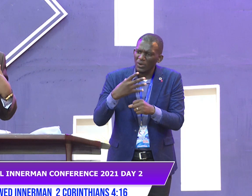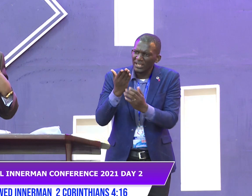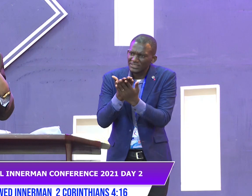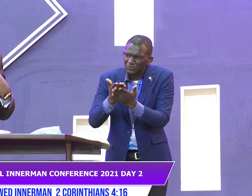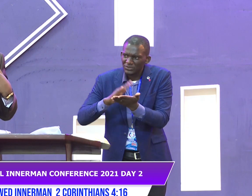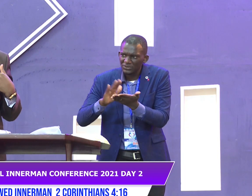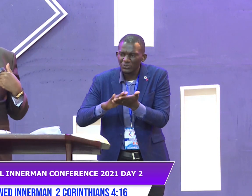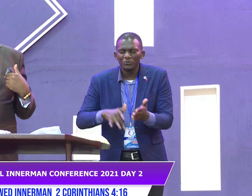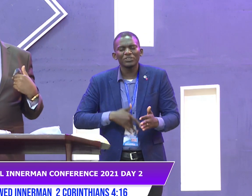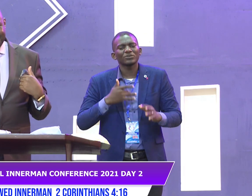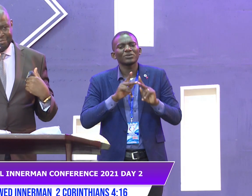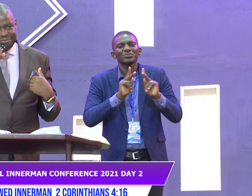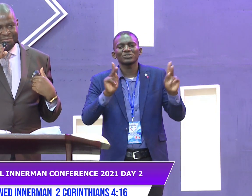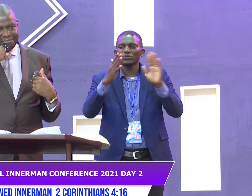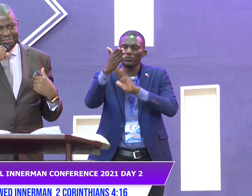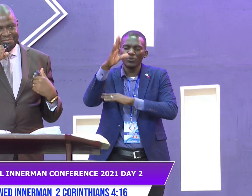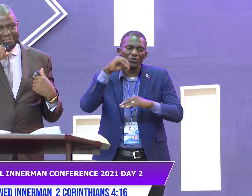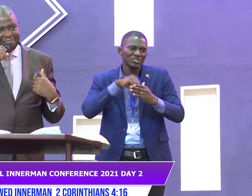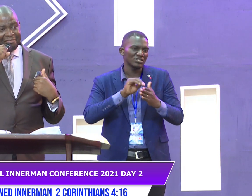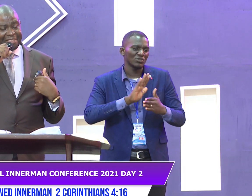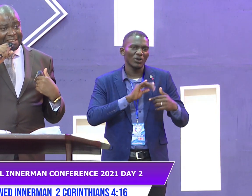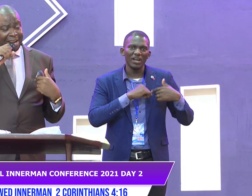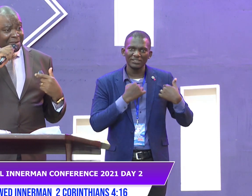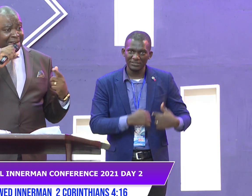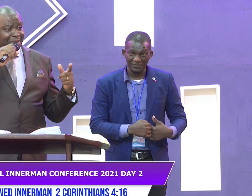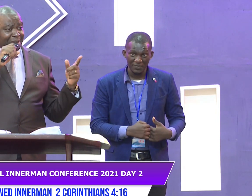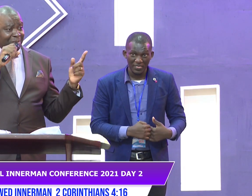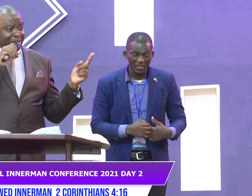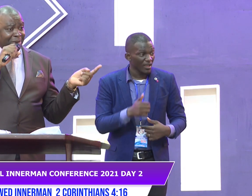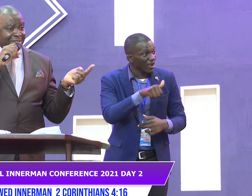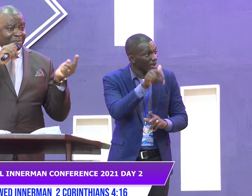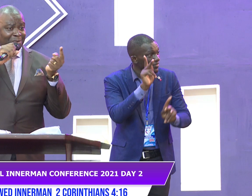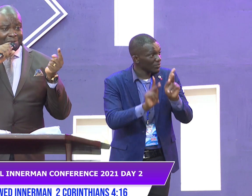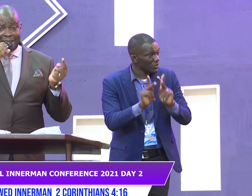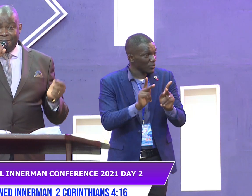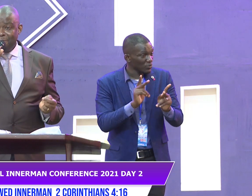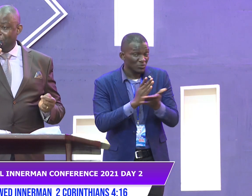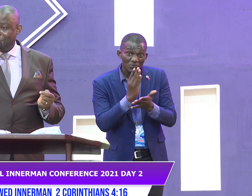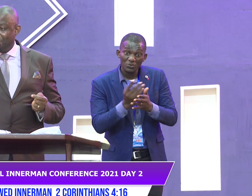moment you initiate it, the peace of the Holy Spirit is restored.